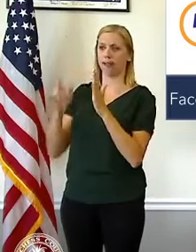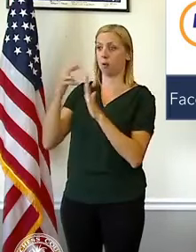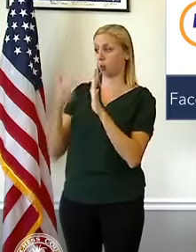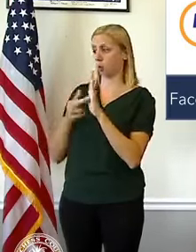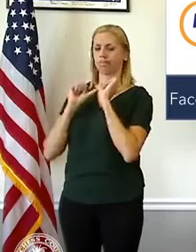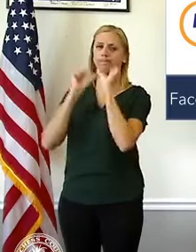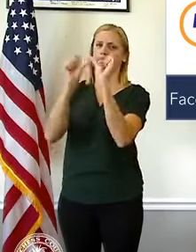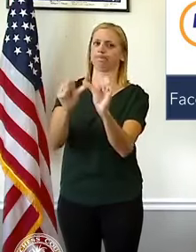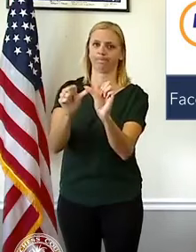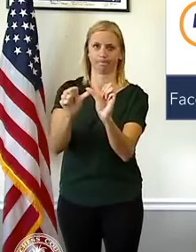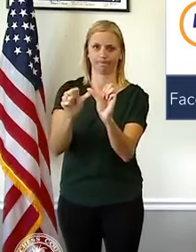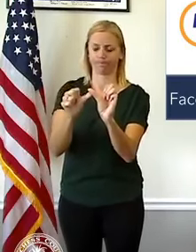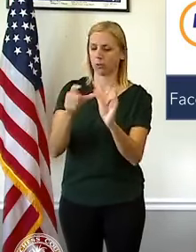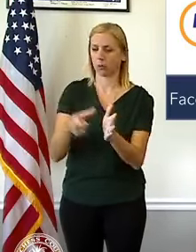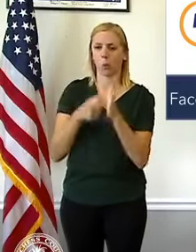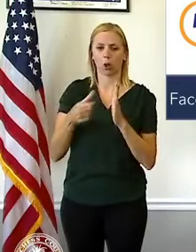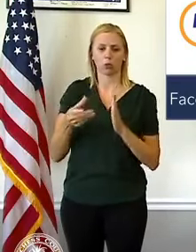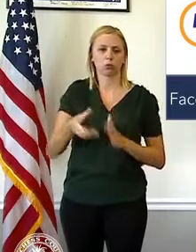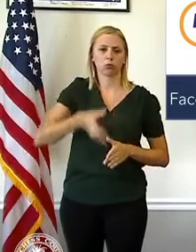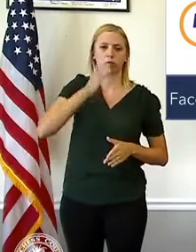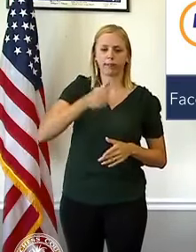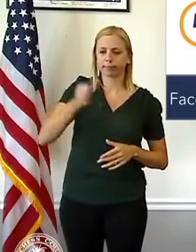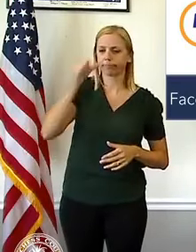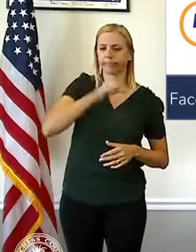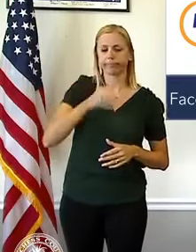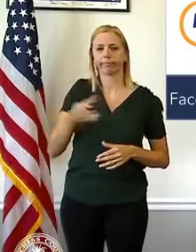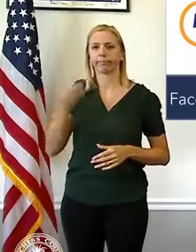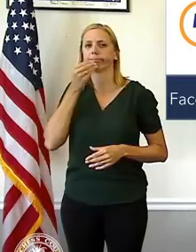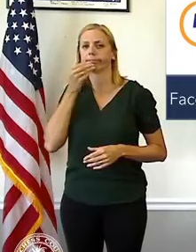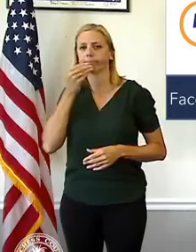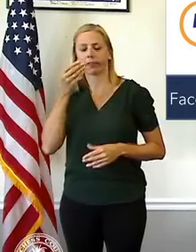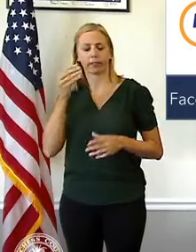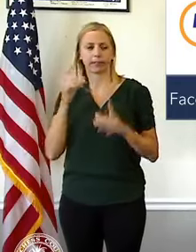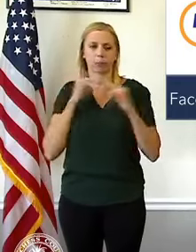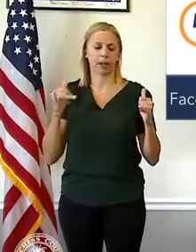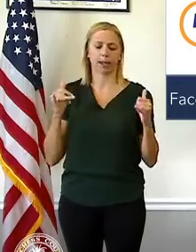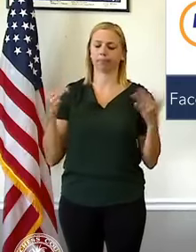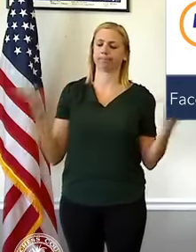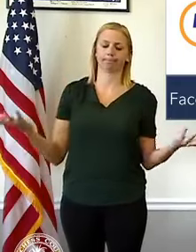from our perspective, we don't happen to think that using